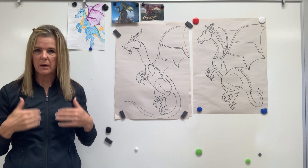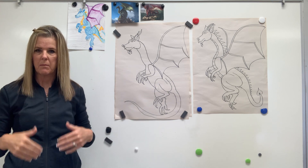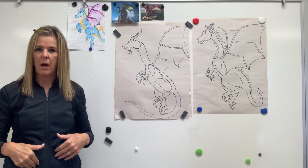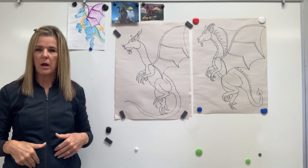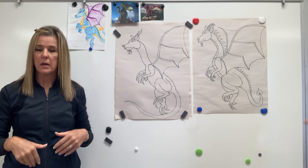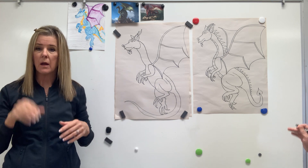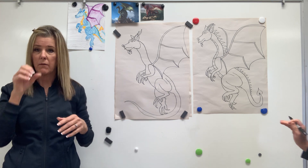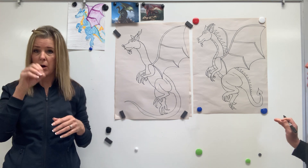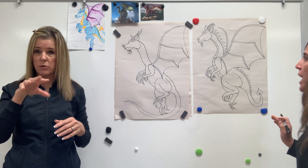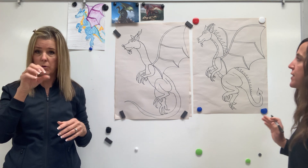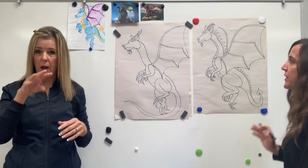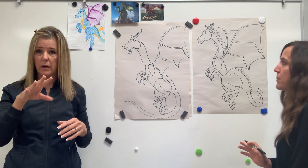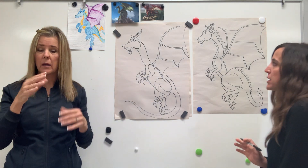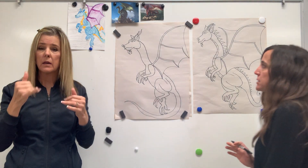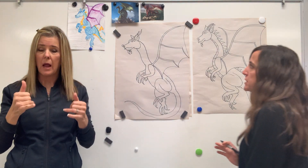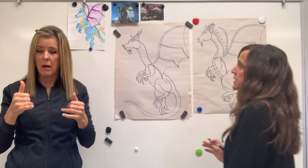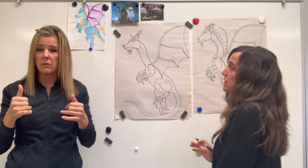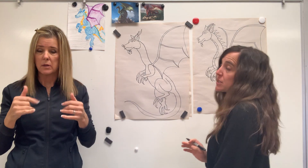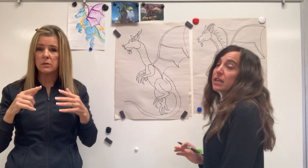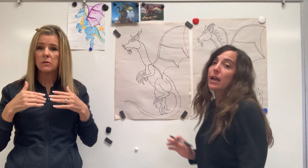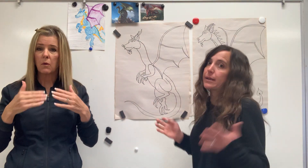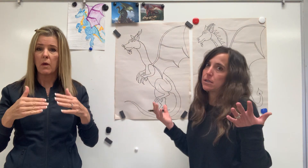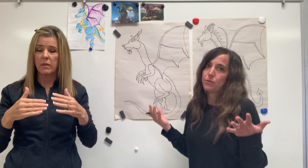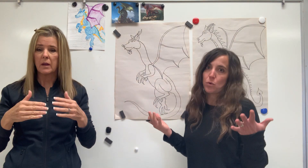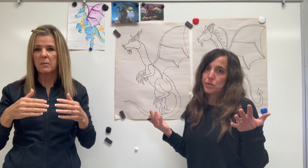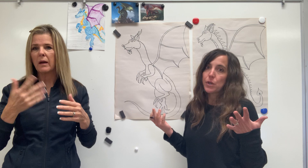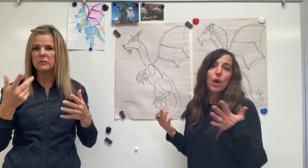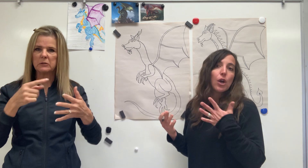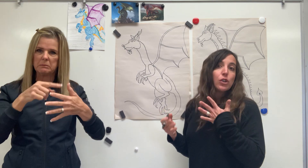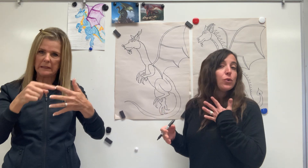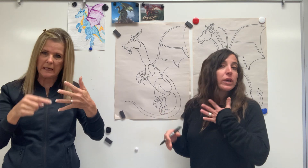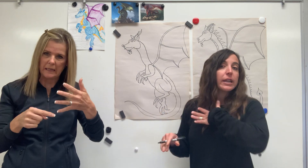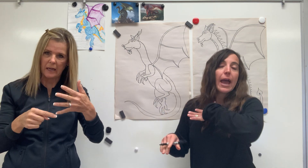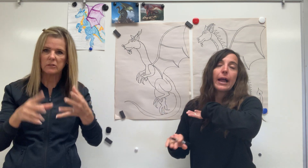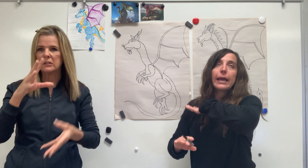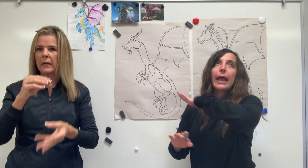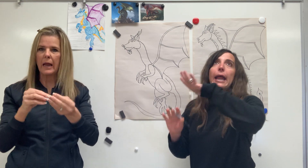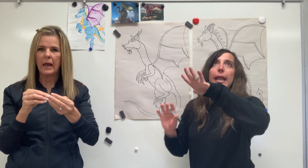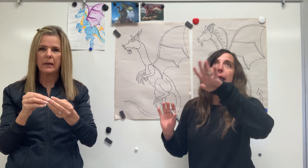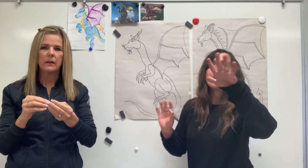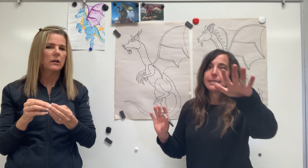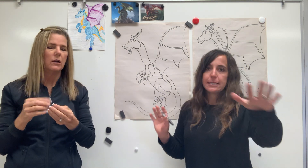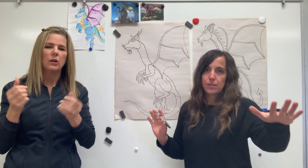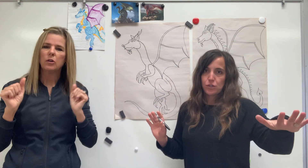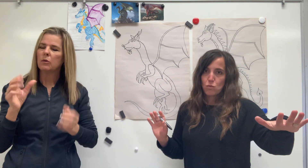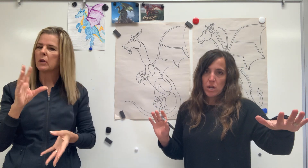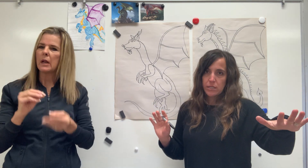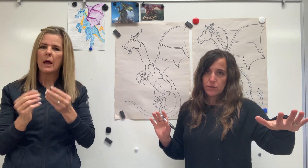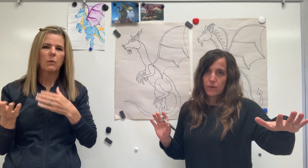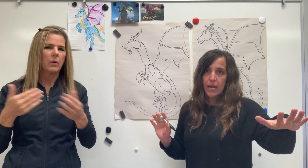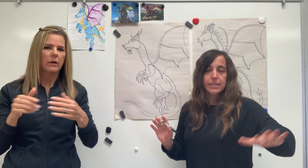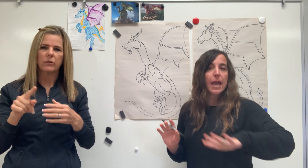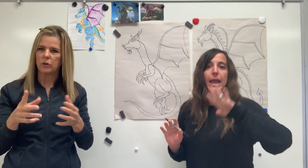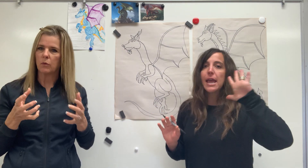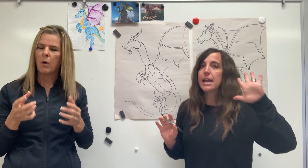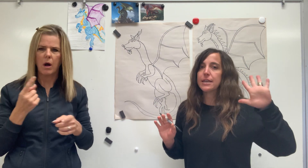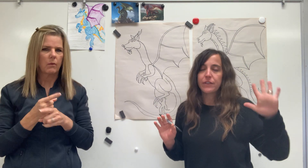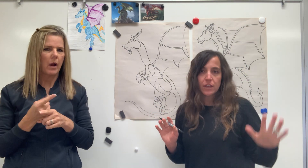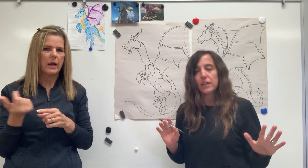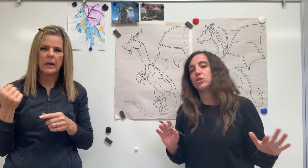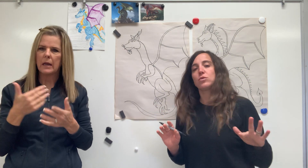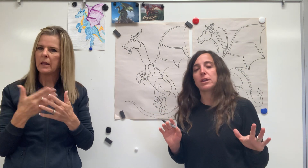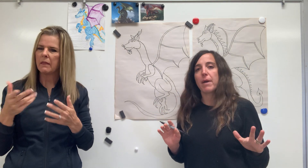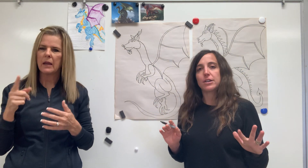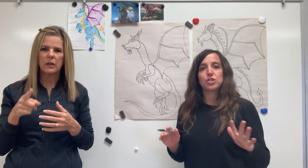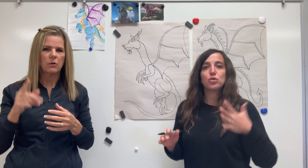our dragon. So now let's go ahead and think about some details. And guys, of course, you can add any details you want, right?